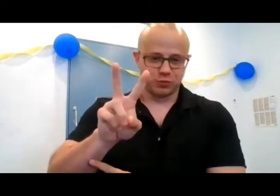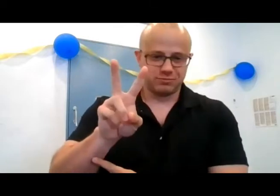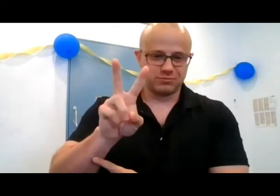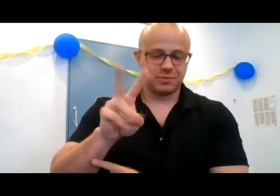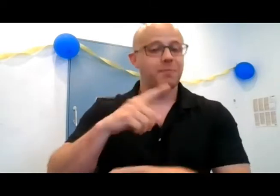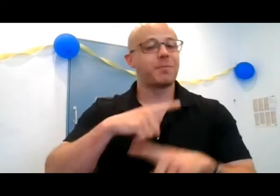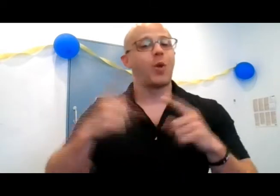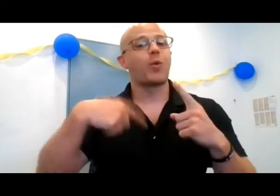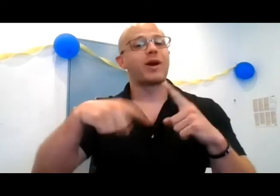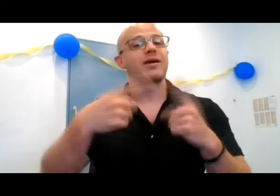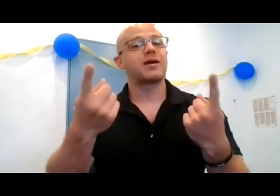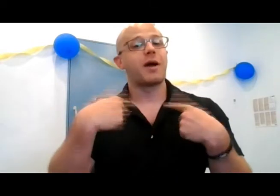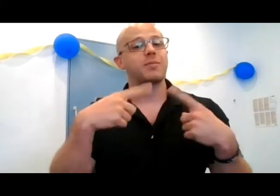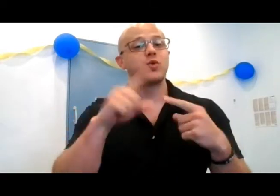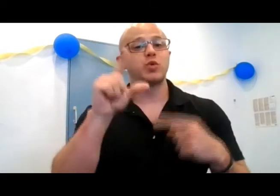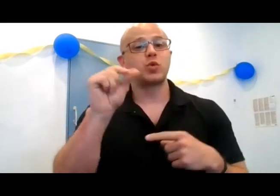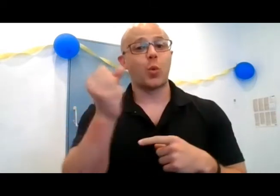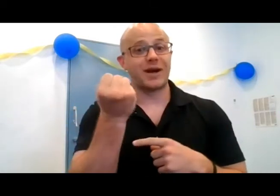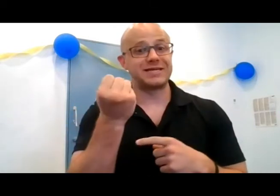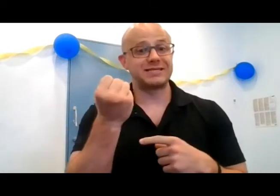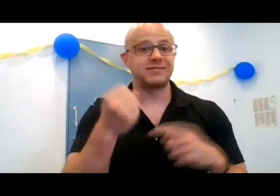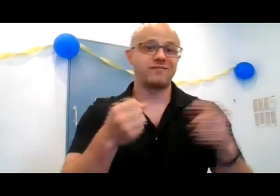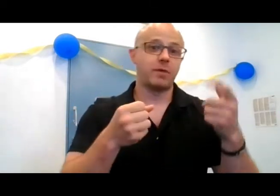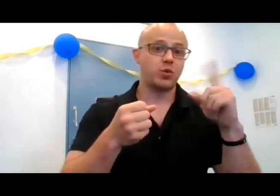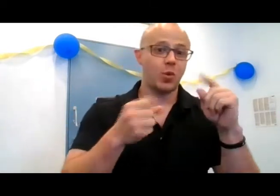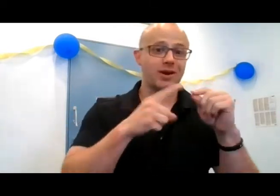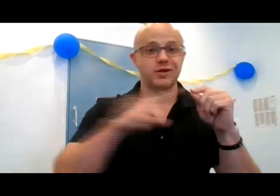and the index.